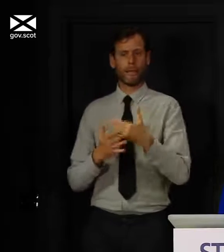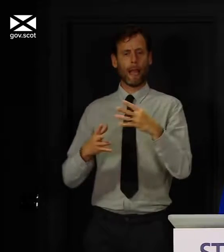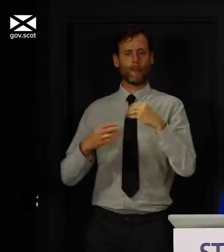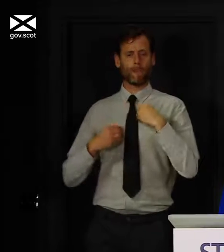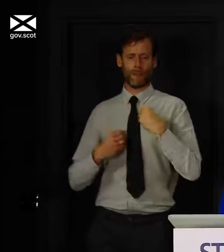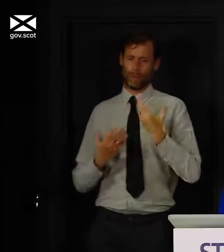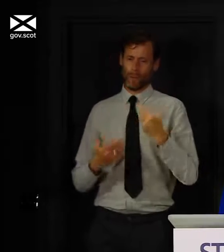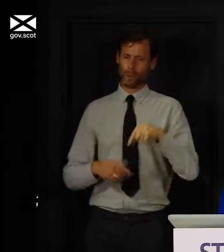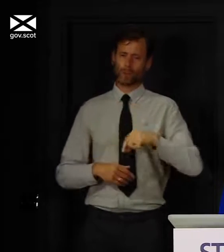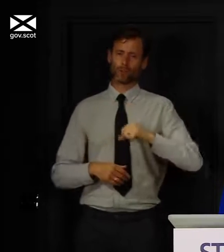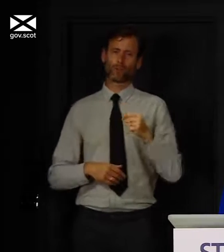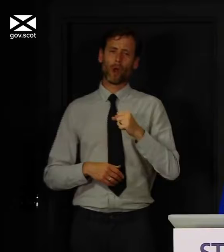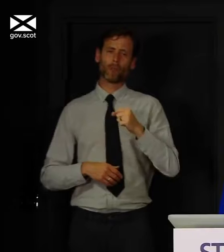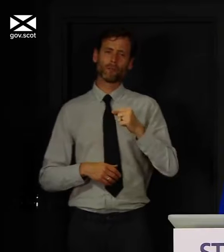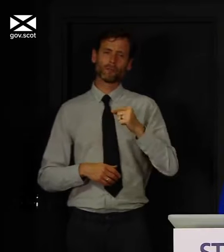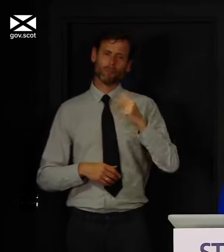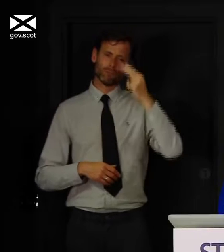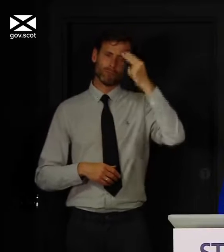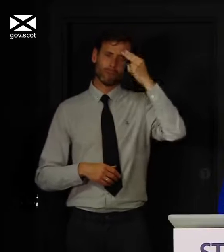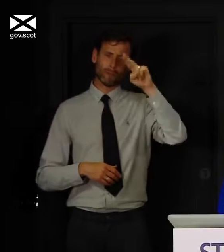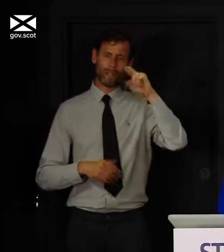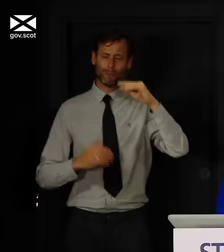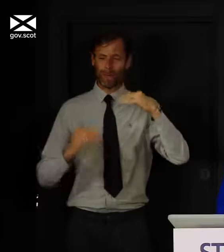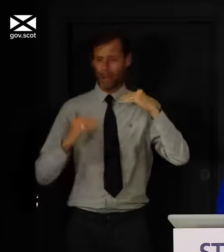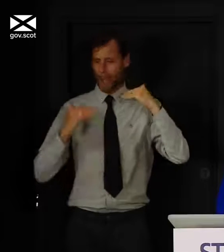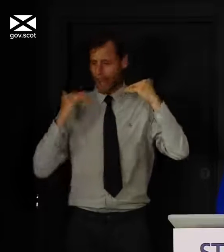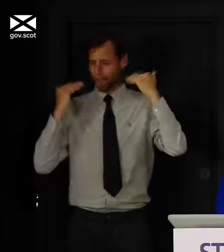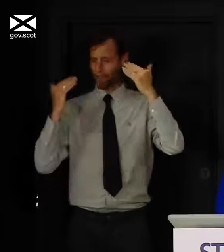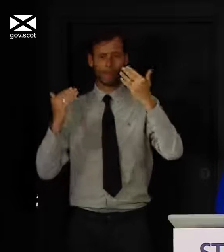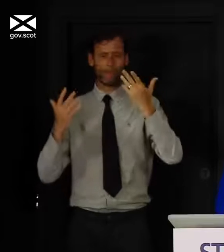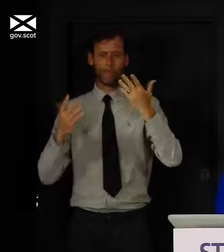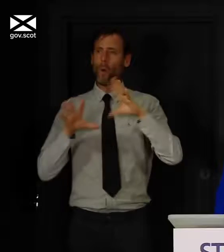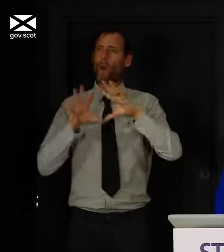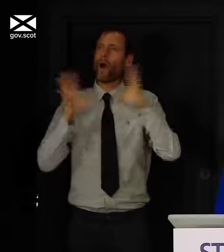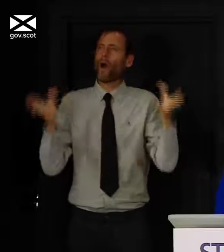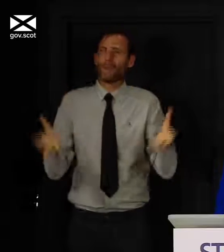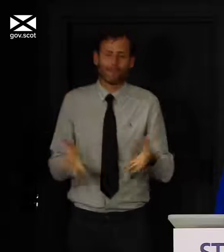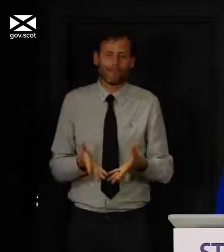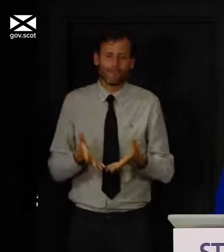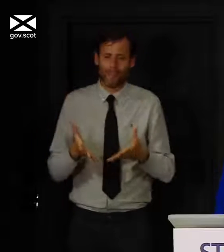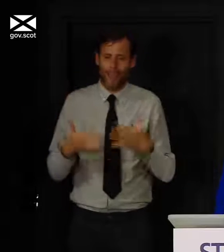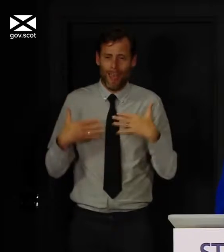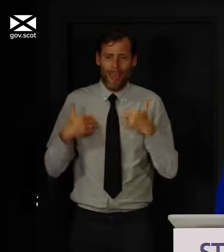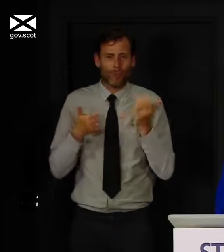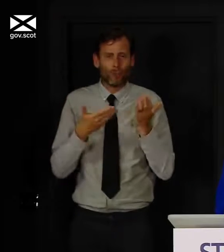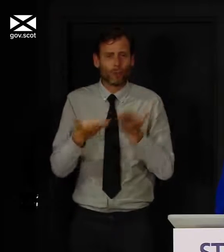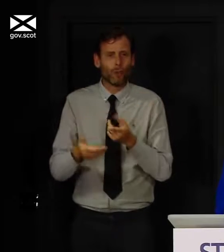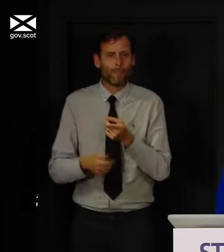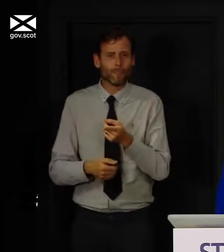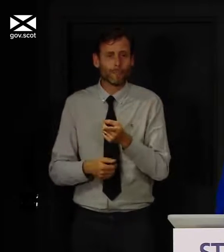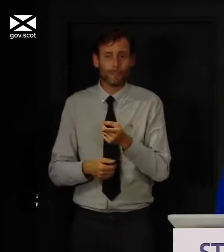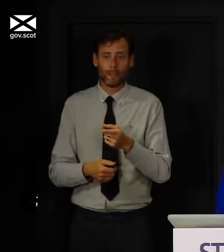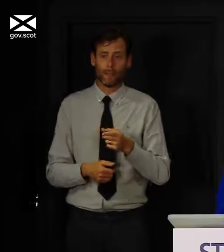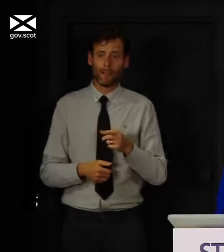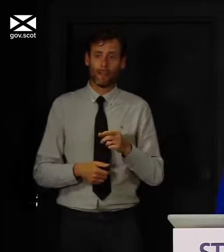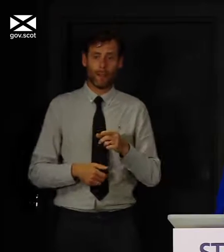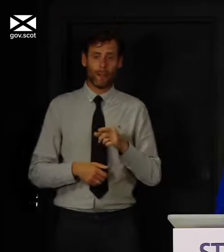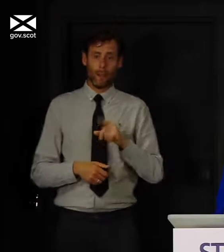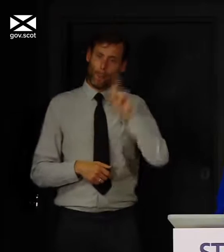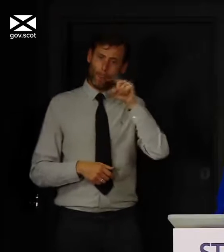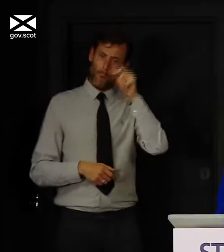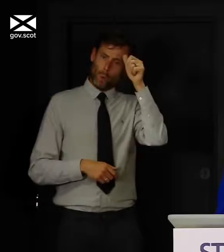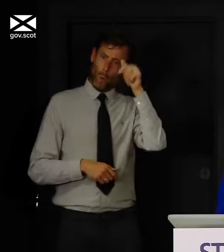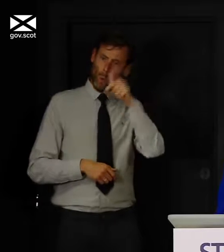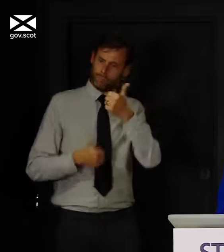recognition of Scotland's health service in terms of patient safety. That didn't disappear when the pandemic